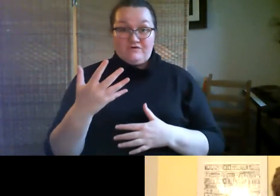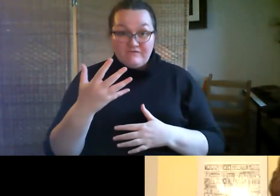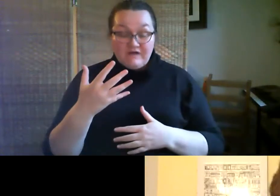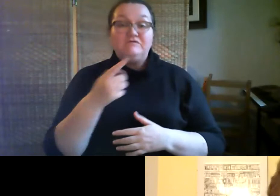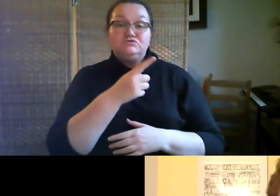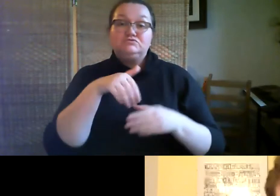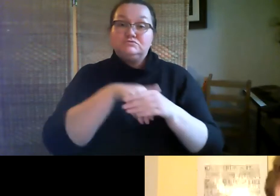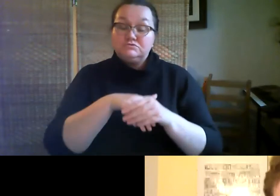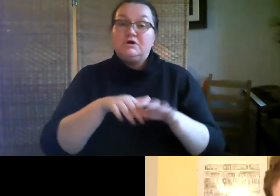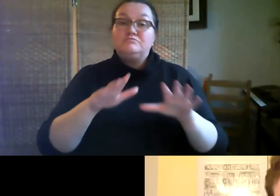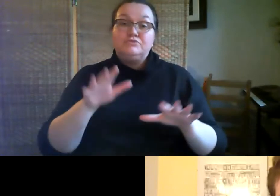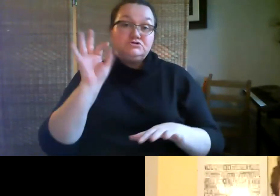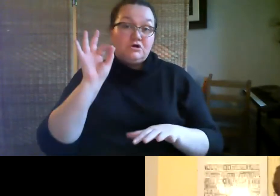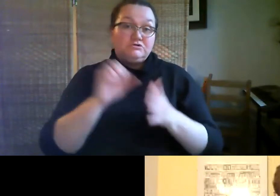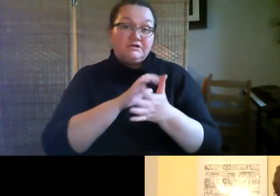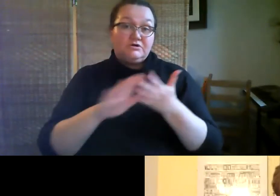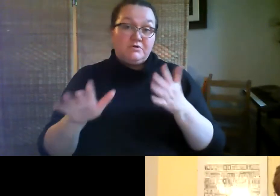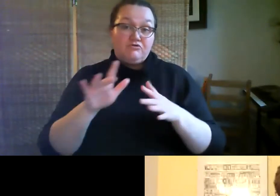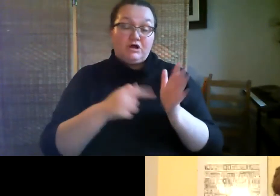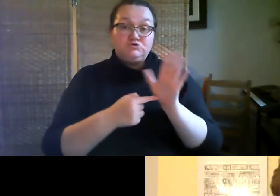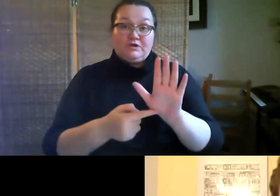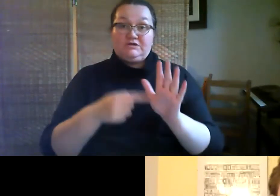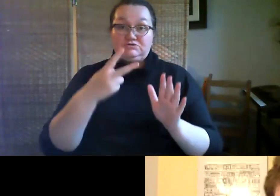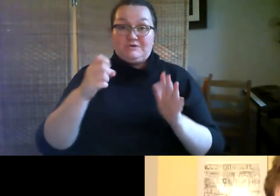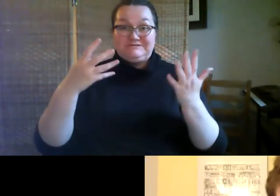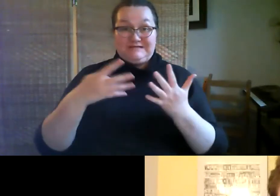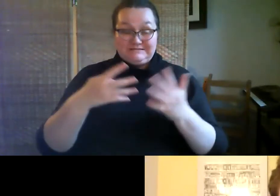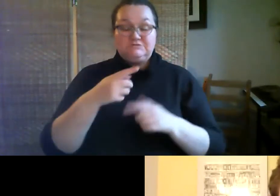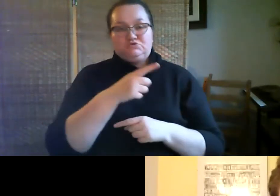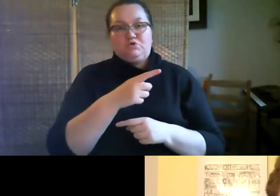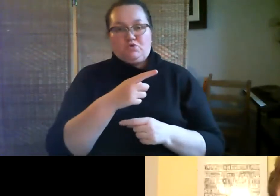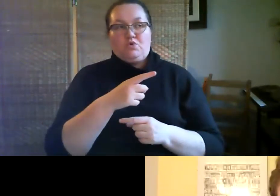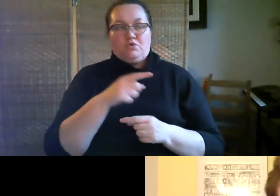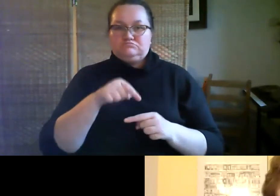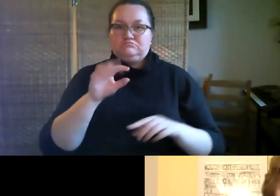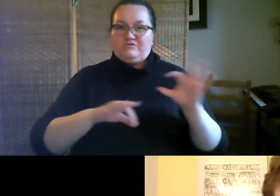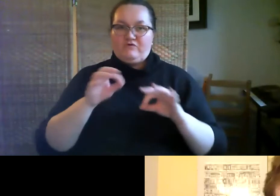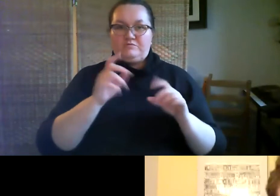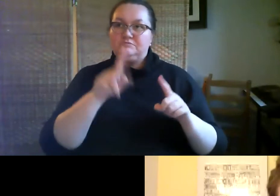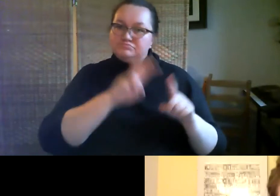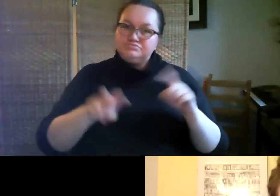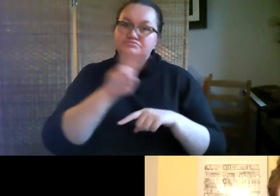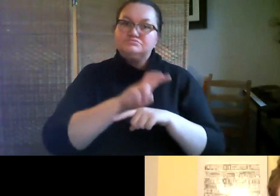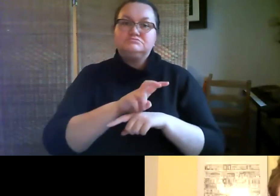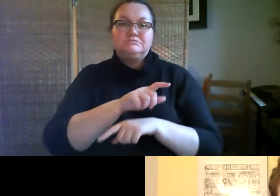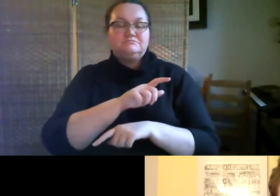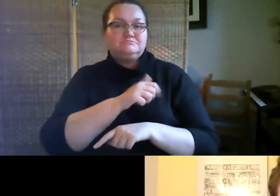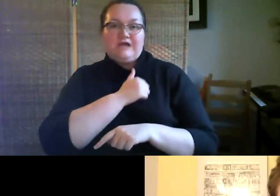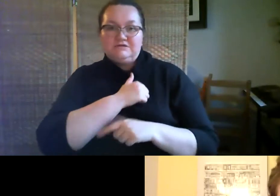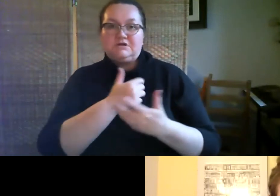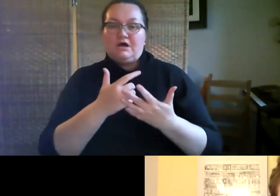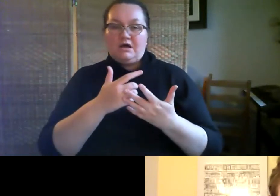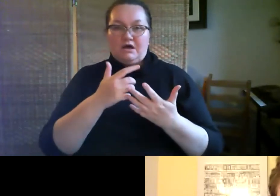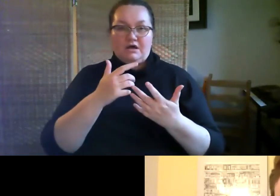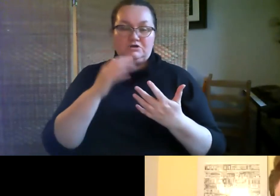Council's Edinburgh Showcase in 2019, this performance, Scored in Silence, has toured to venues and festivals in Canada and Tunisia, and has recently made